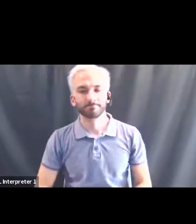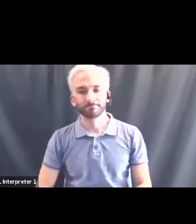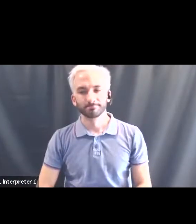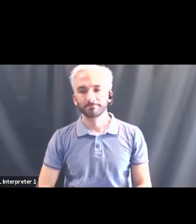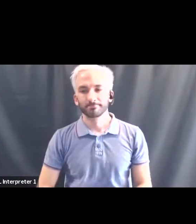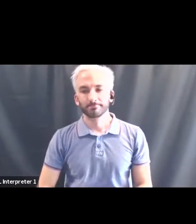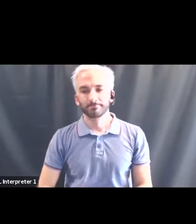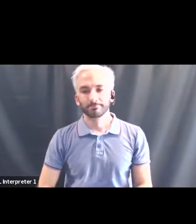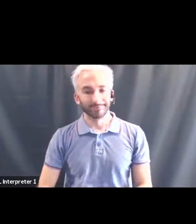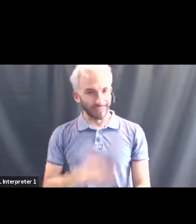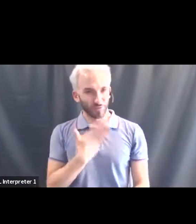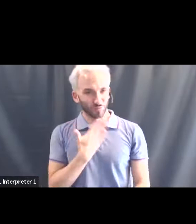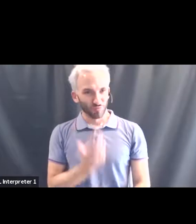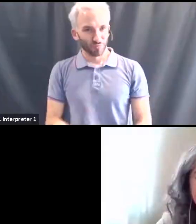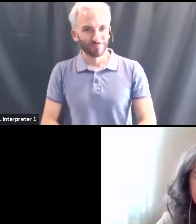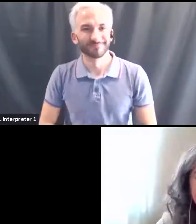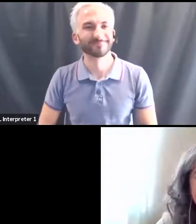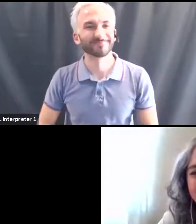Thank you.